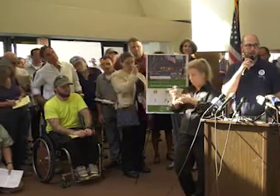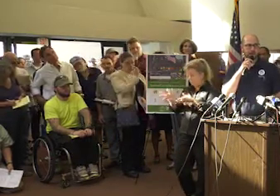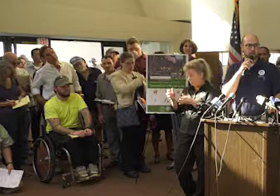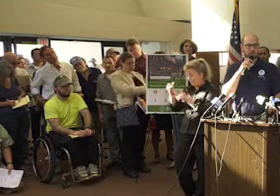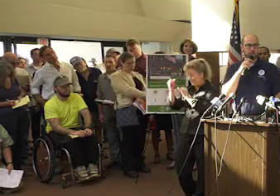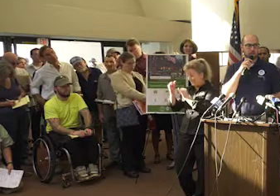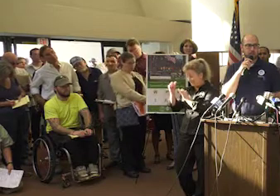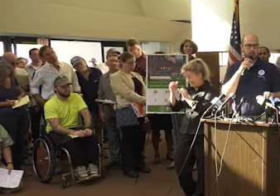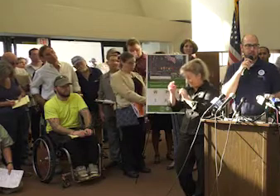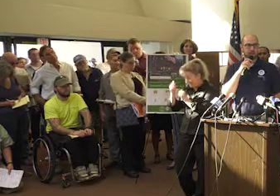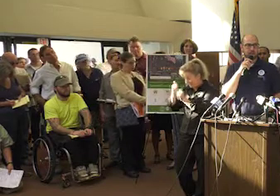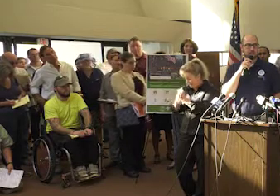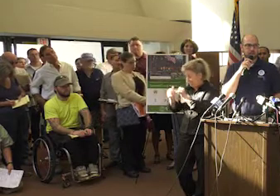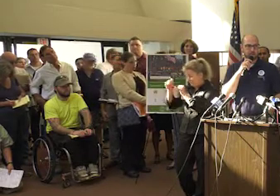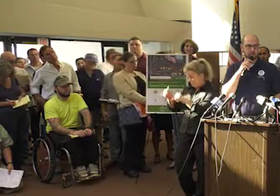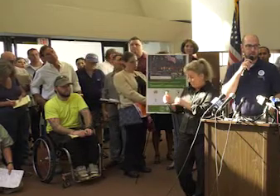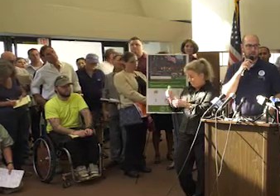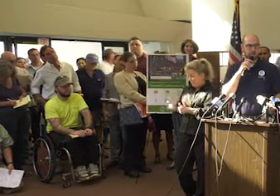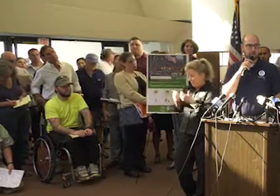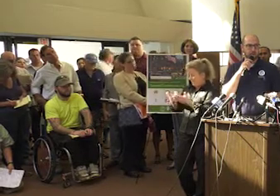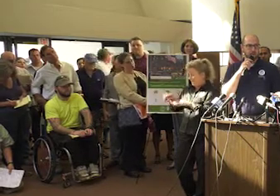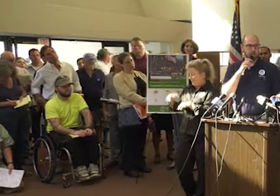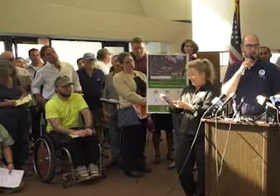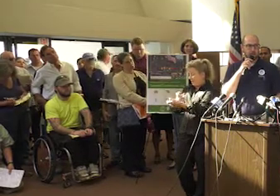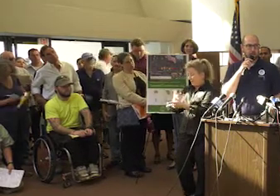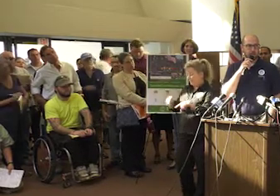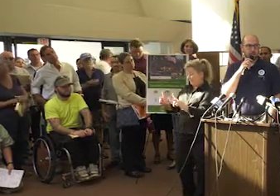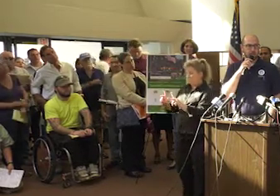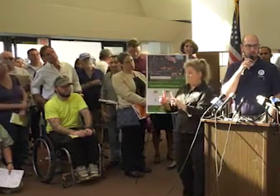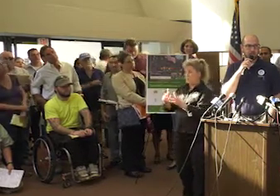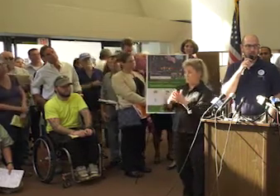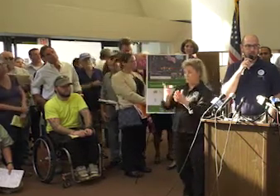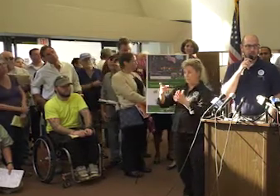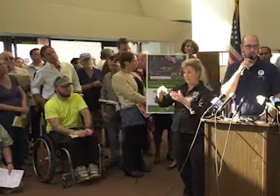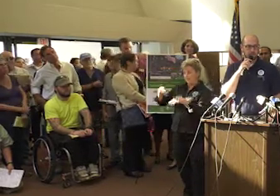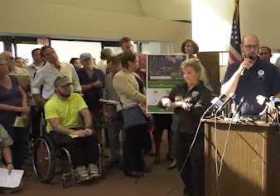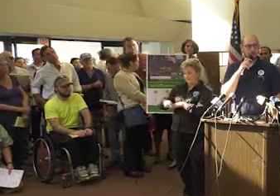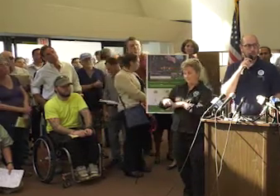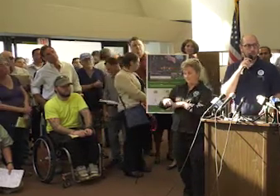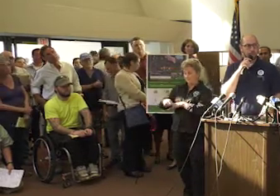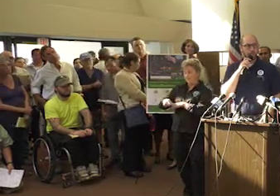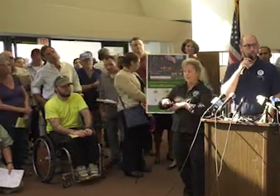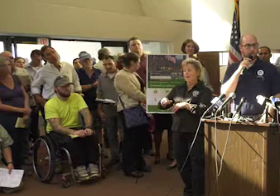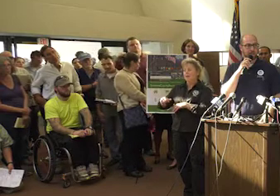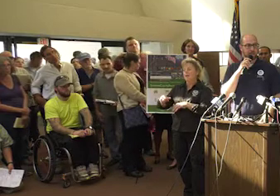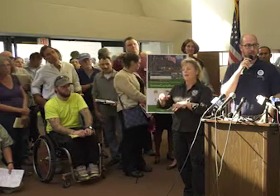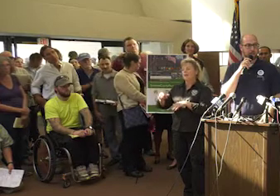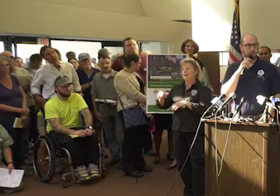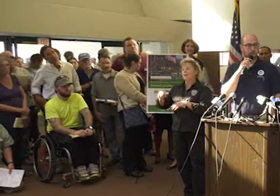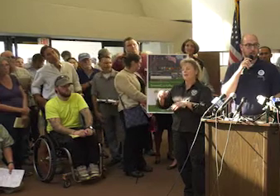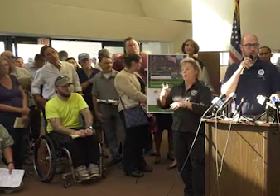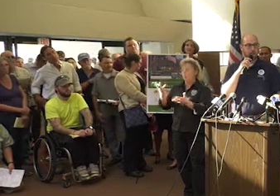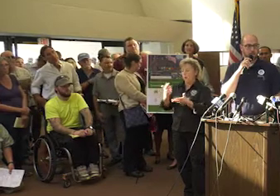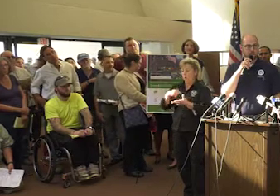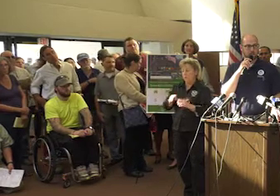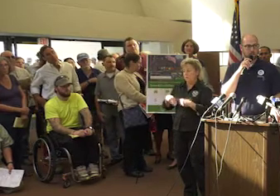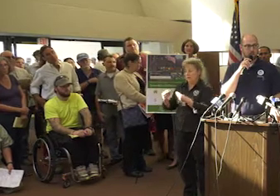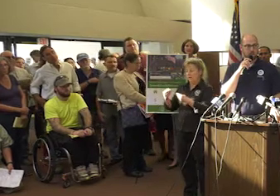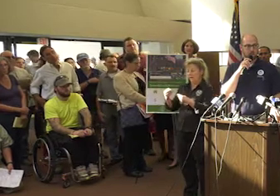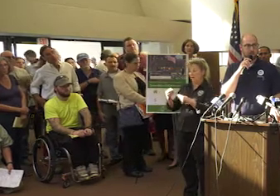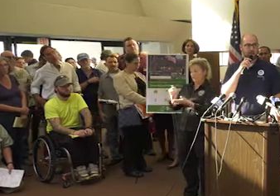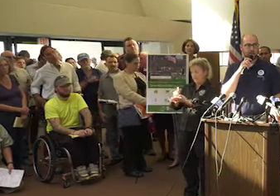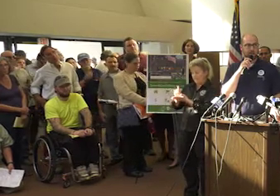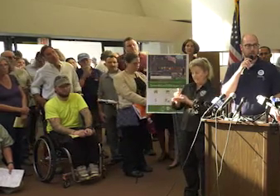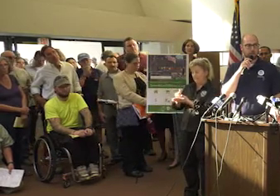applicant to ensure that they're getting everything they're entitled to. So in terms of the duplication of benefits, in terms of what we're providing assistance for and what